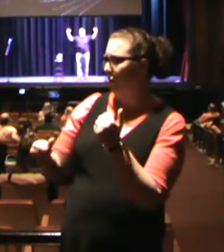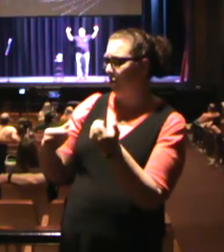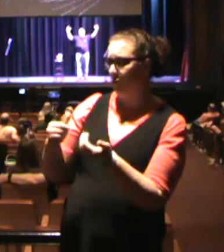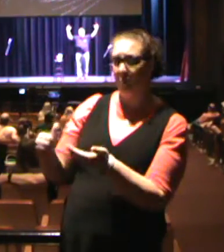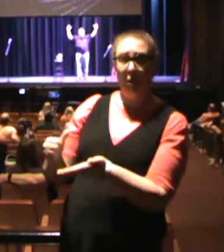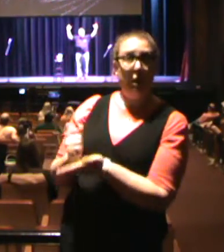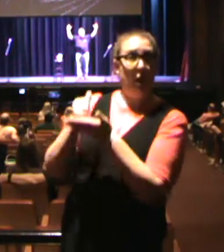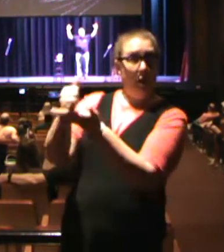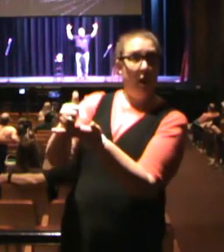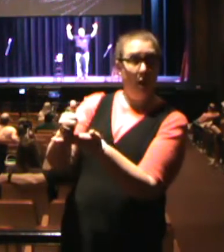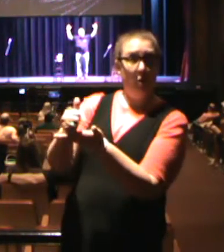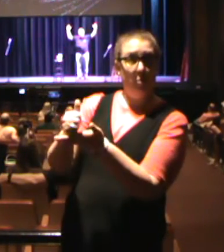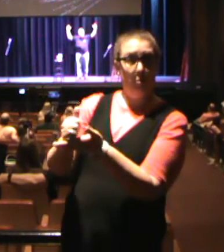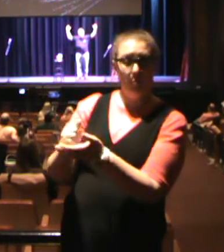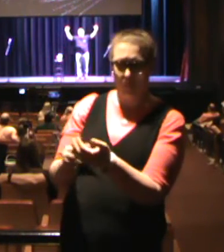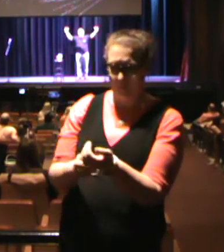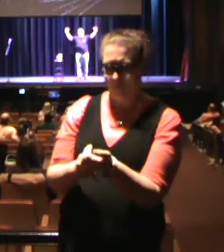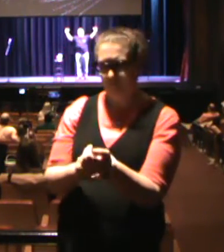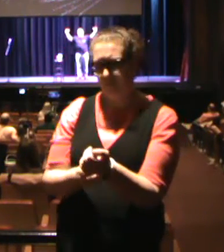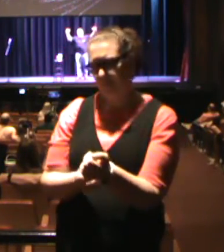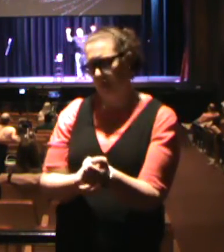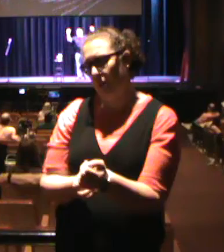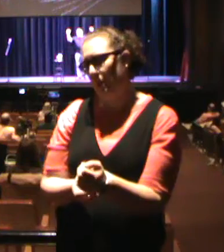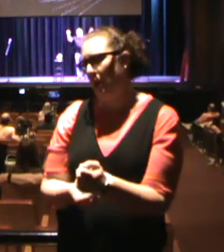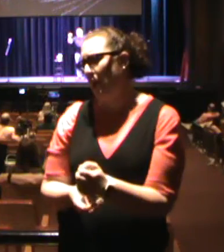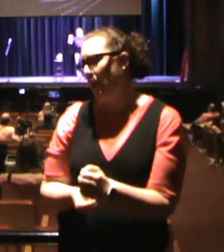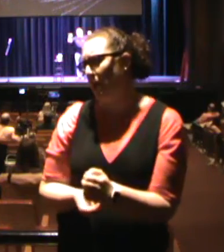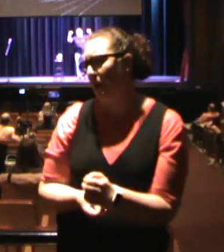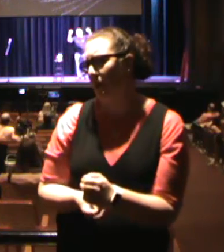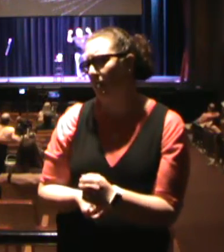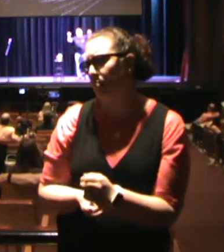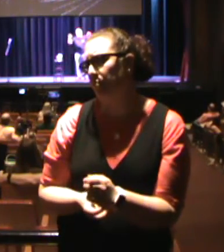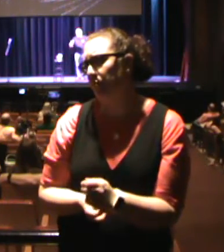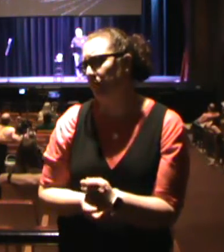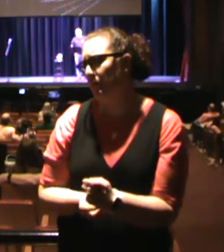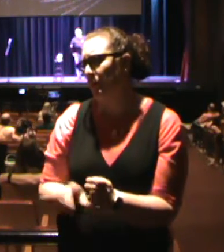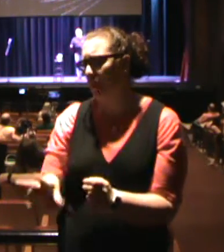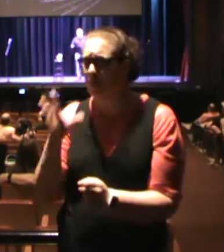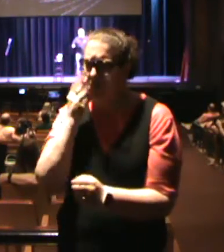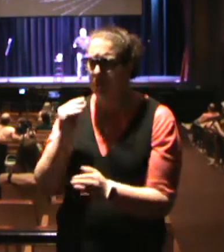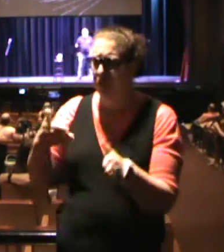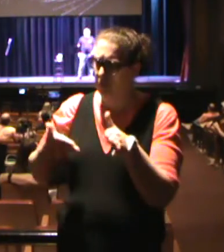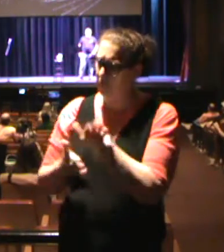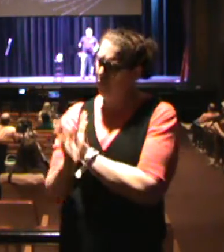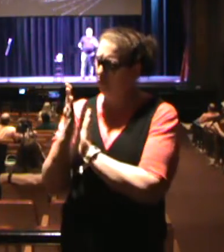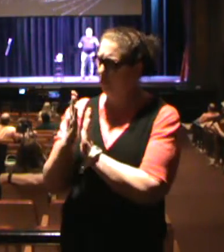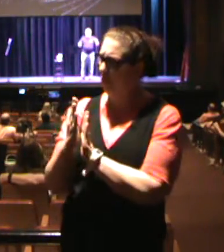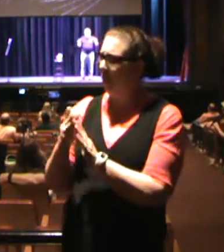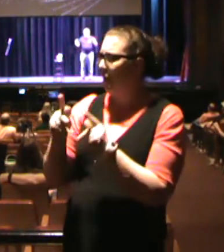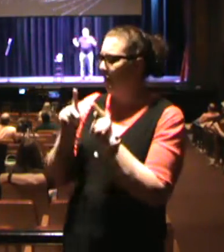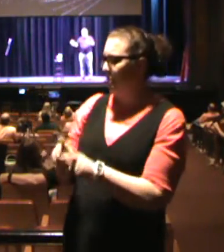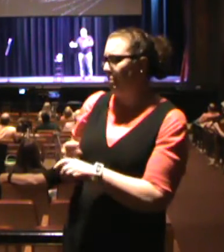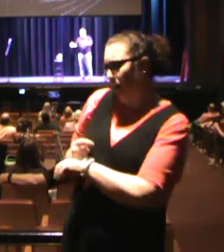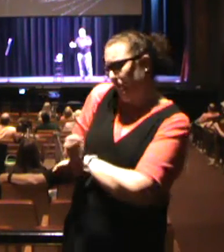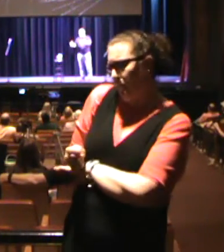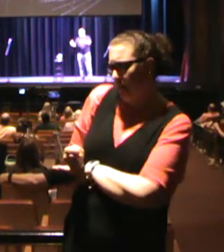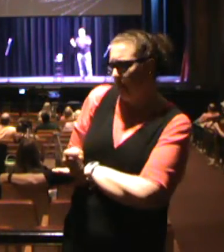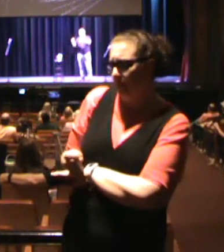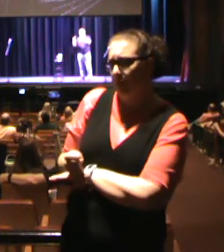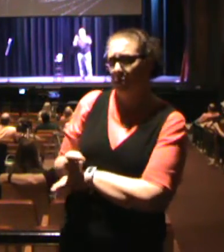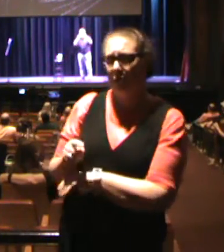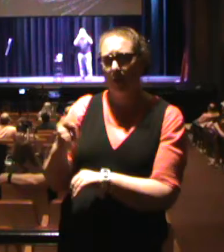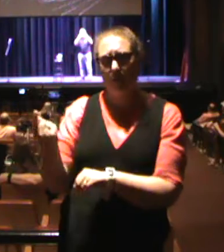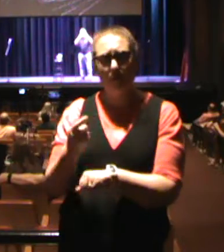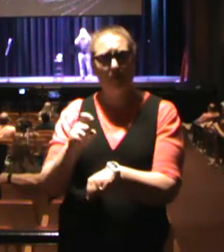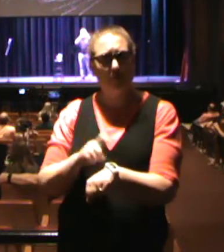had people that were saying it couldn't be done, and he had opposition, and people were threatening him so much that at some point in time in